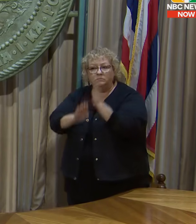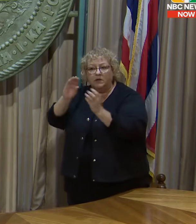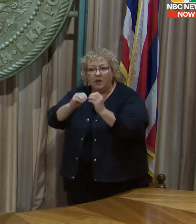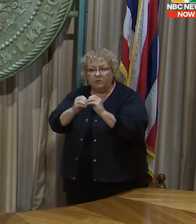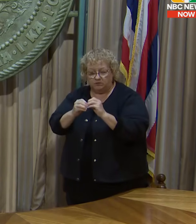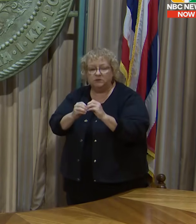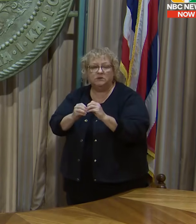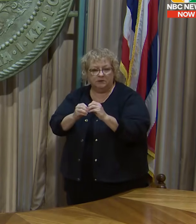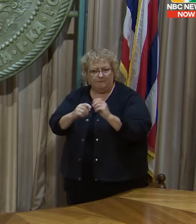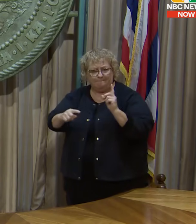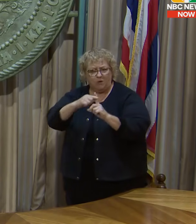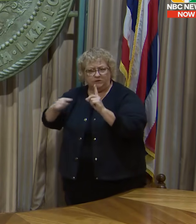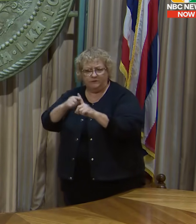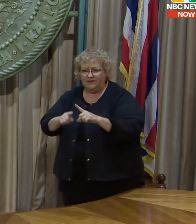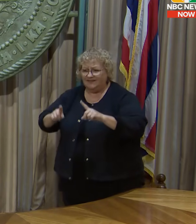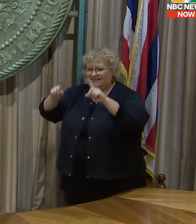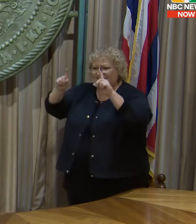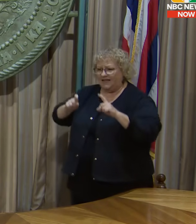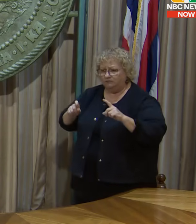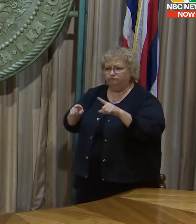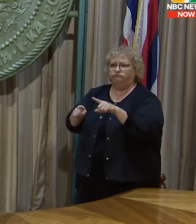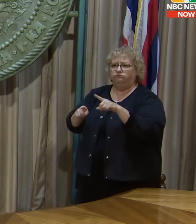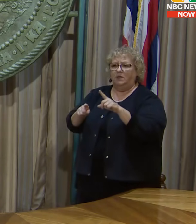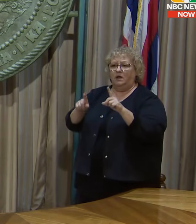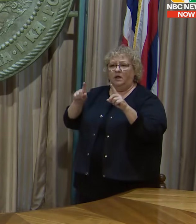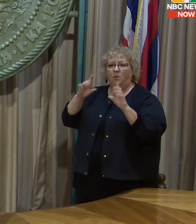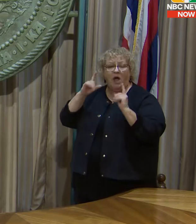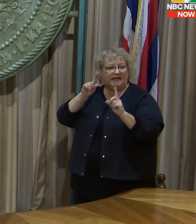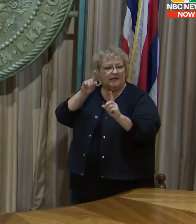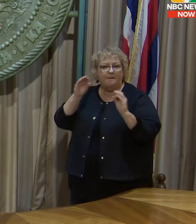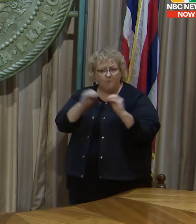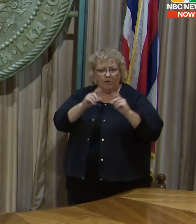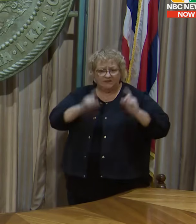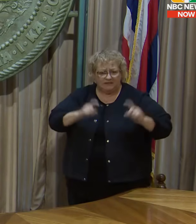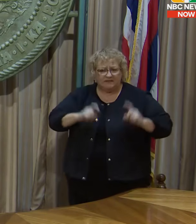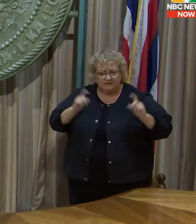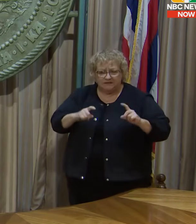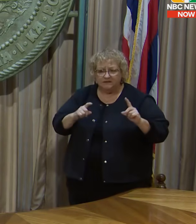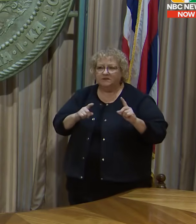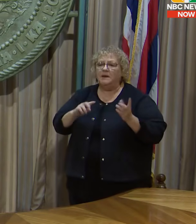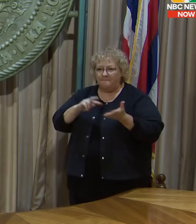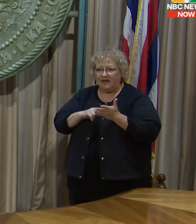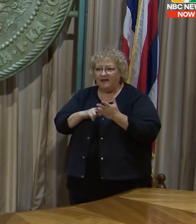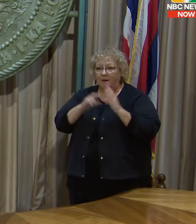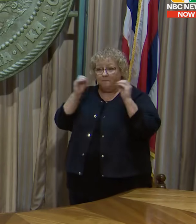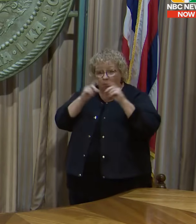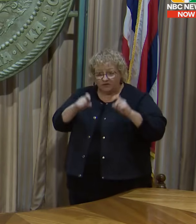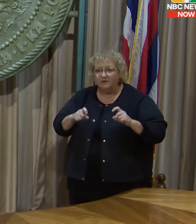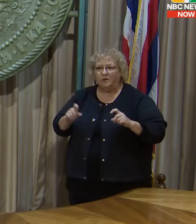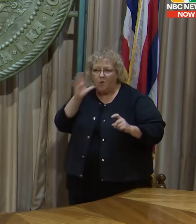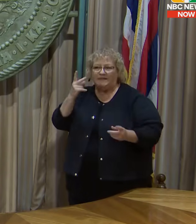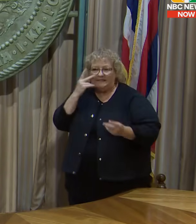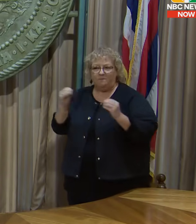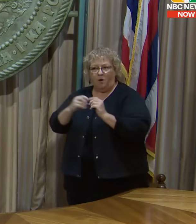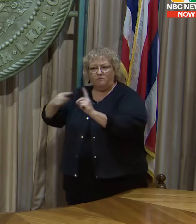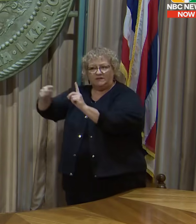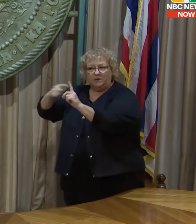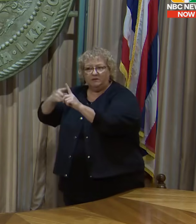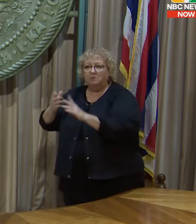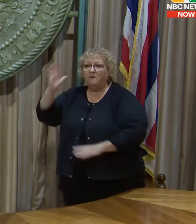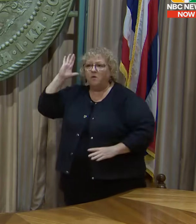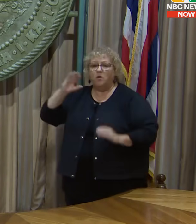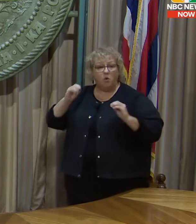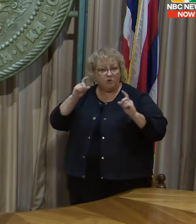about 2 to 3% of the tests we're doing, and it's simply a question of more tests being done, more individuals being identified that were not previously